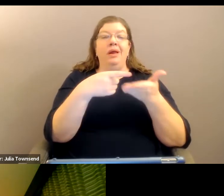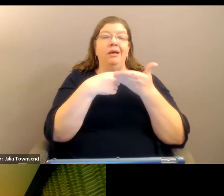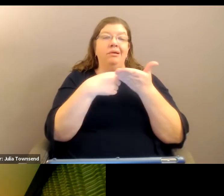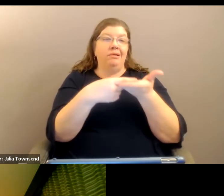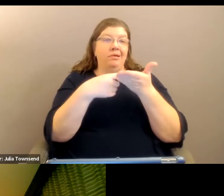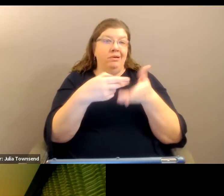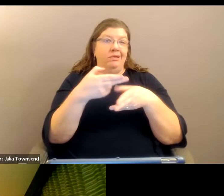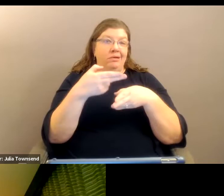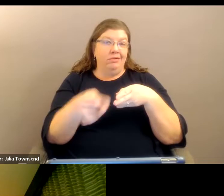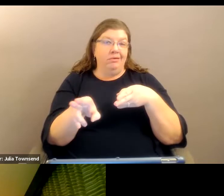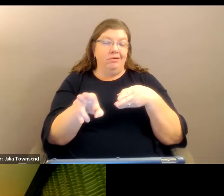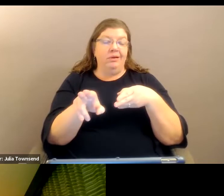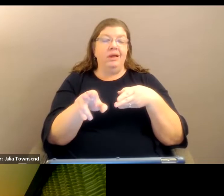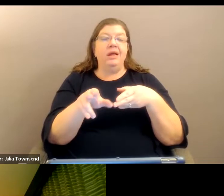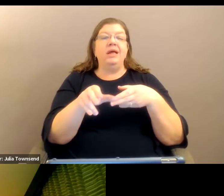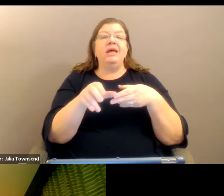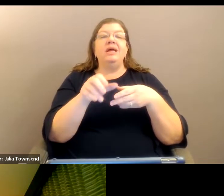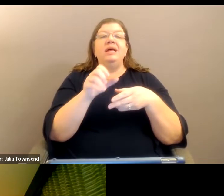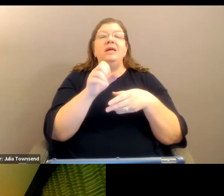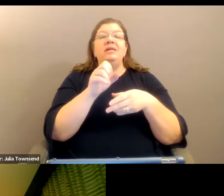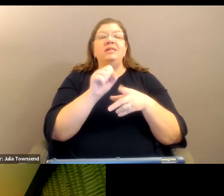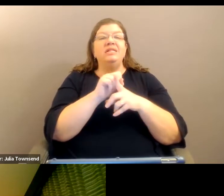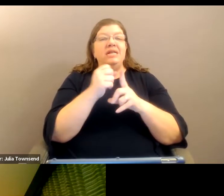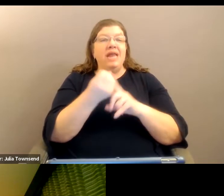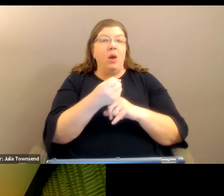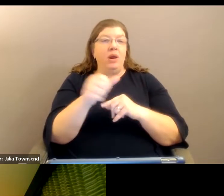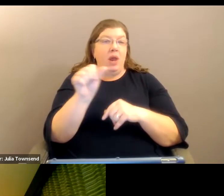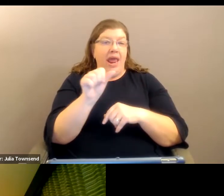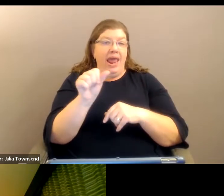briefly. Scenario A here is a